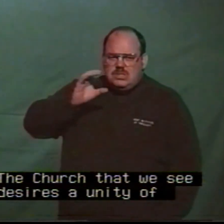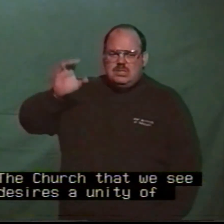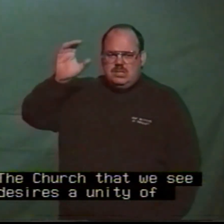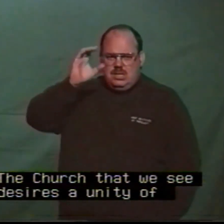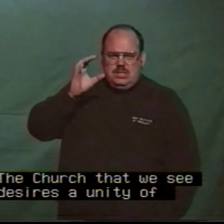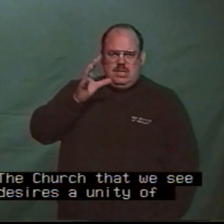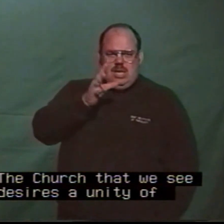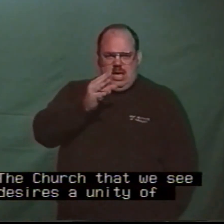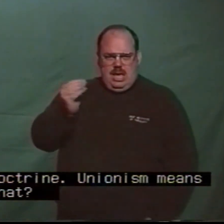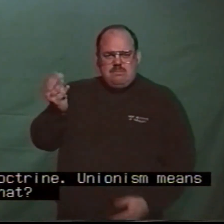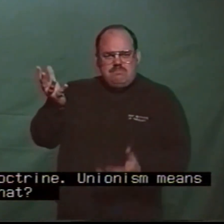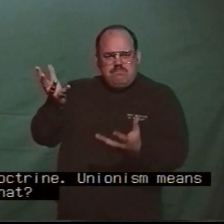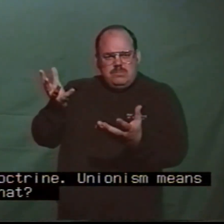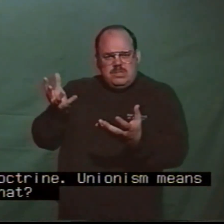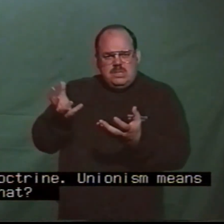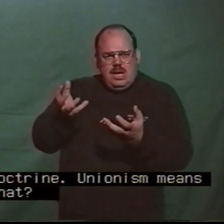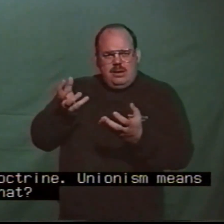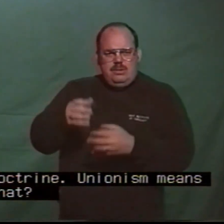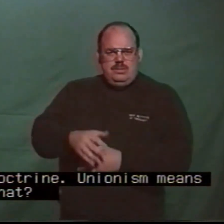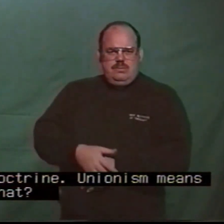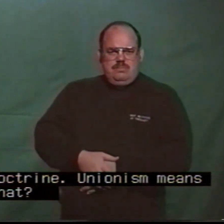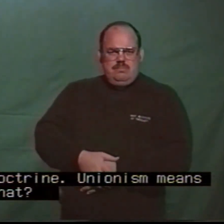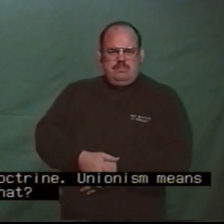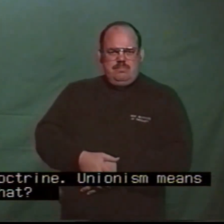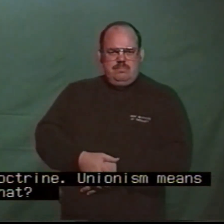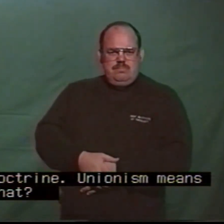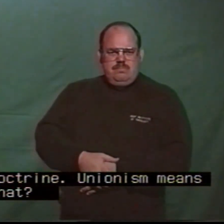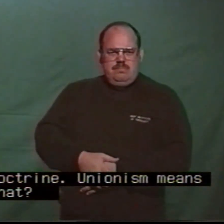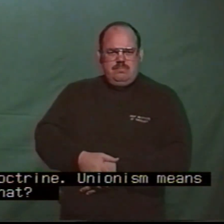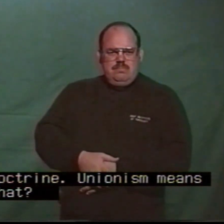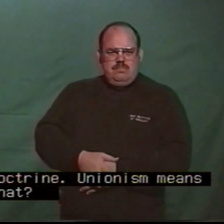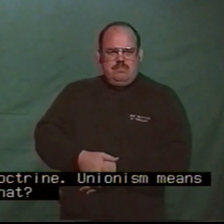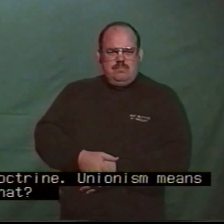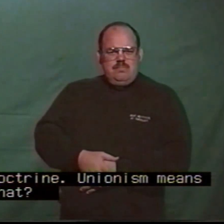of doctrine unionism means what